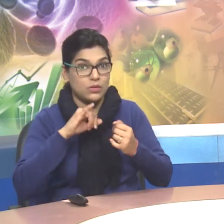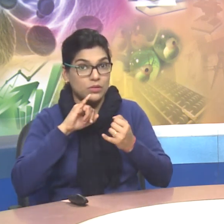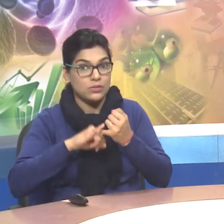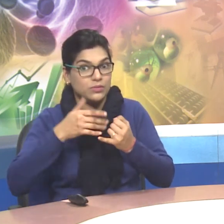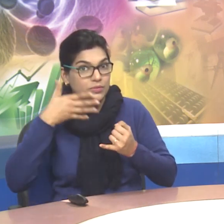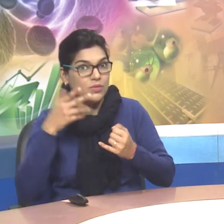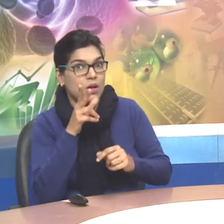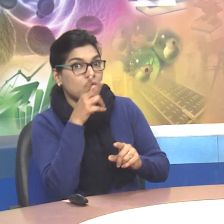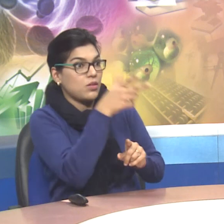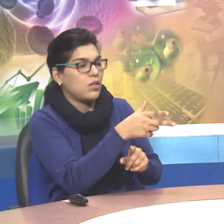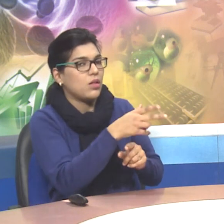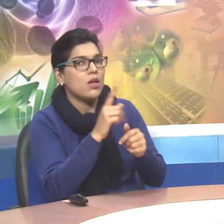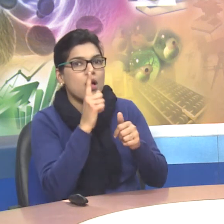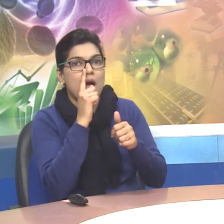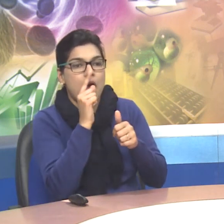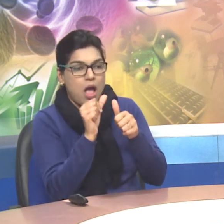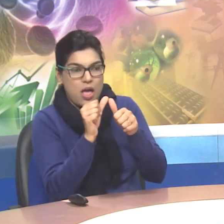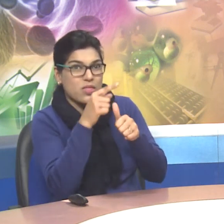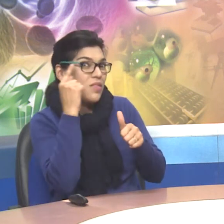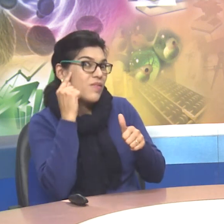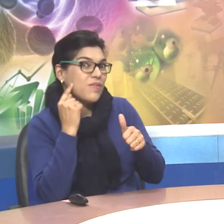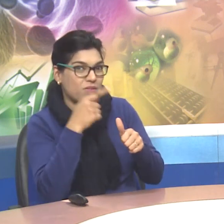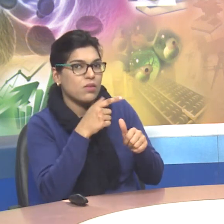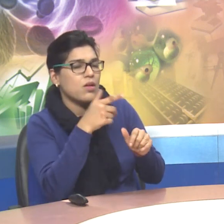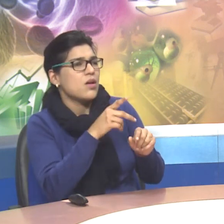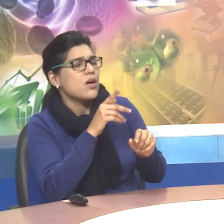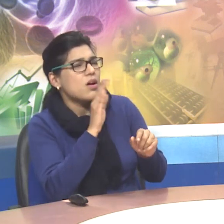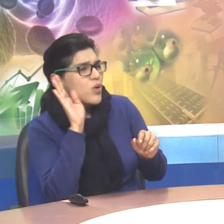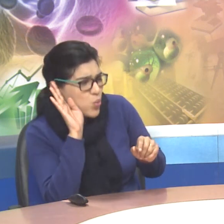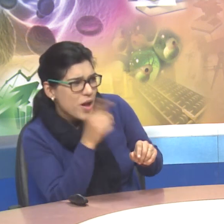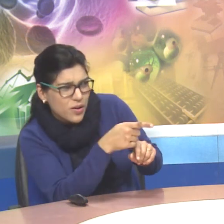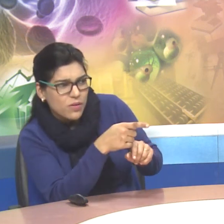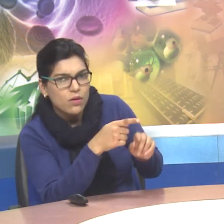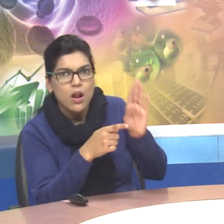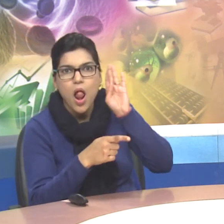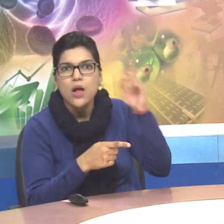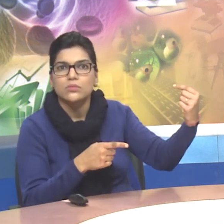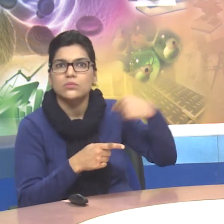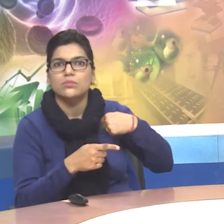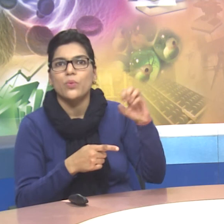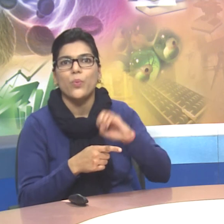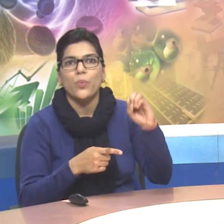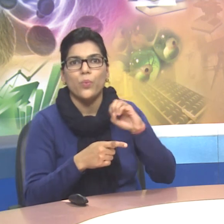But I couldn't struggle out of the fog